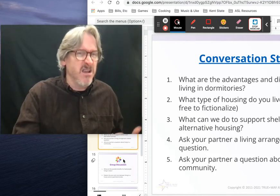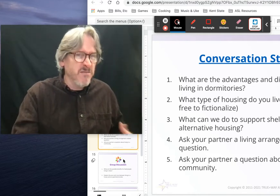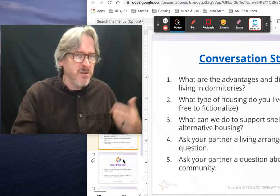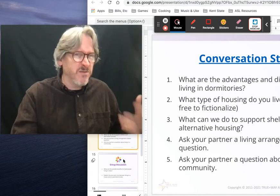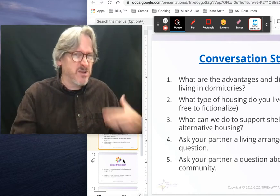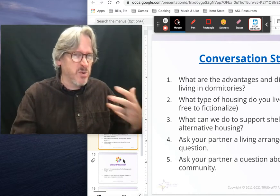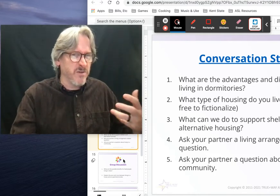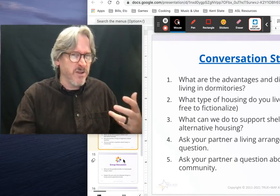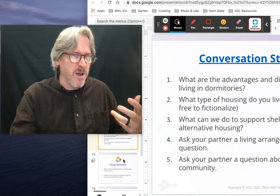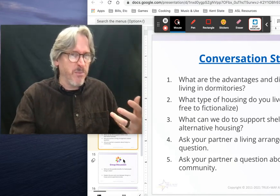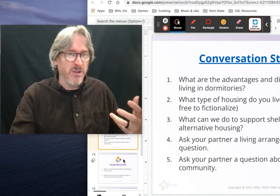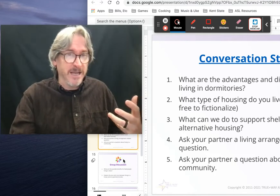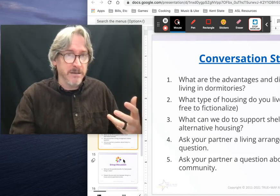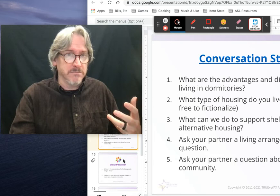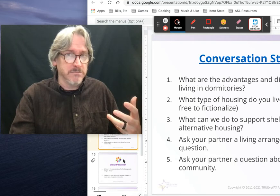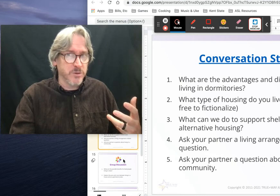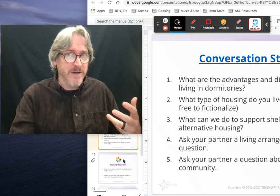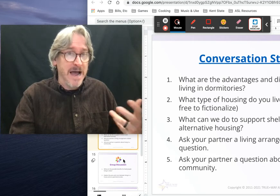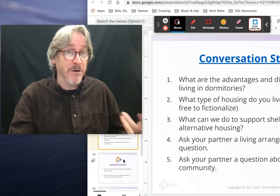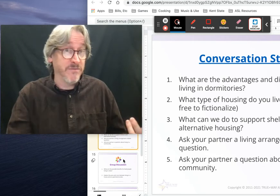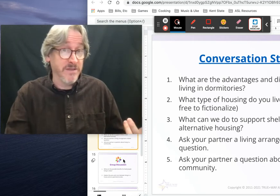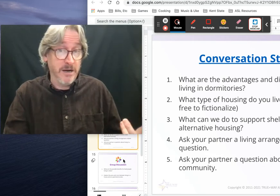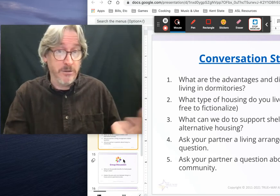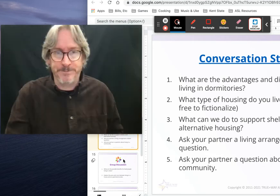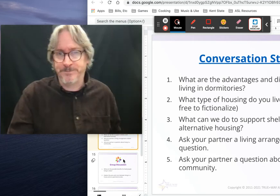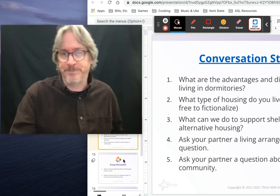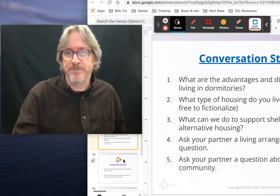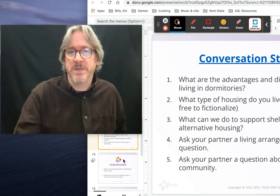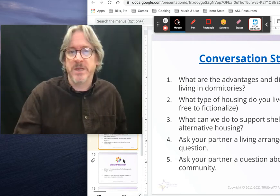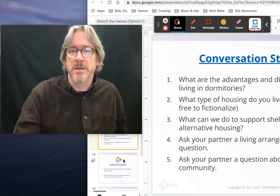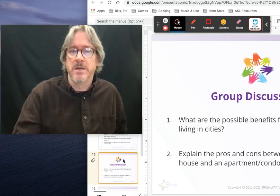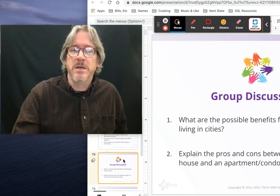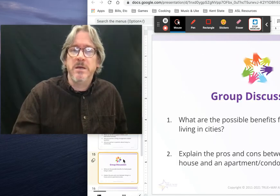and you're not pulling it sort of out of thin air.